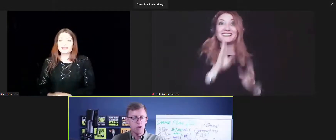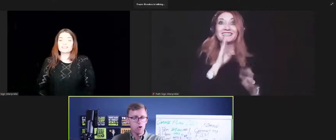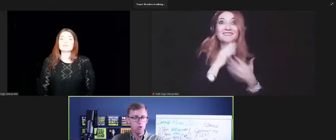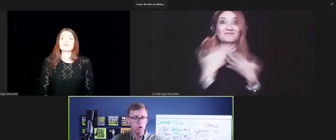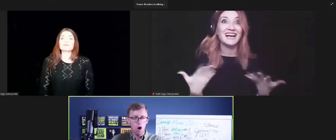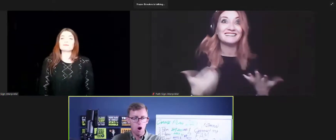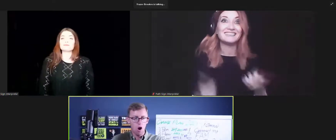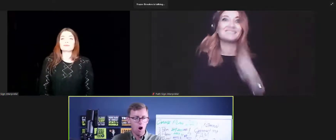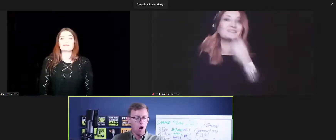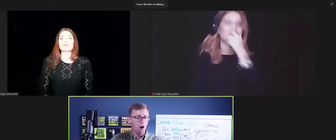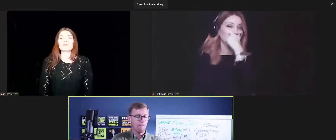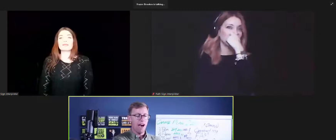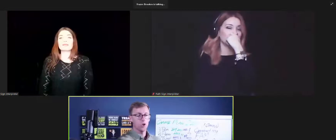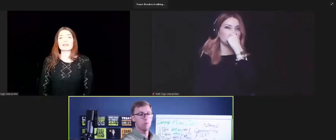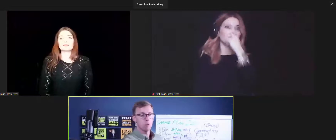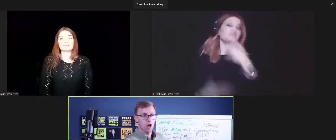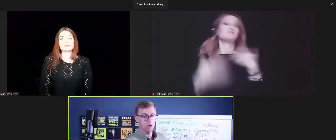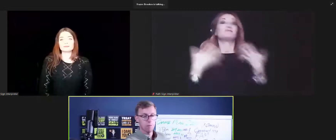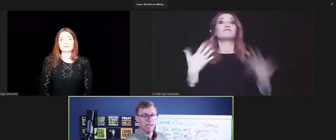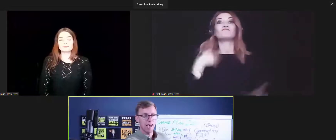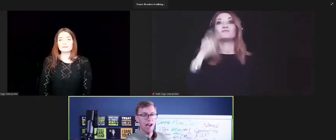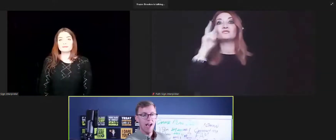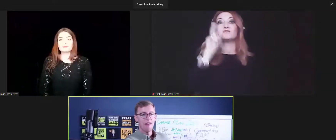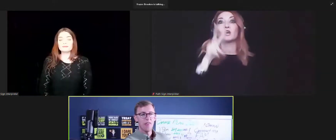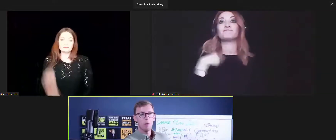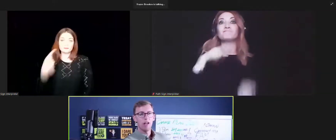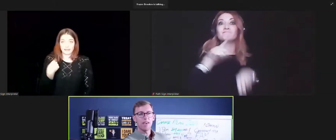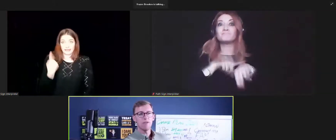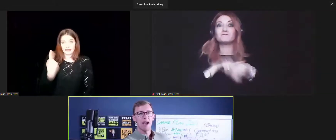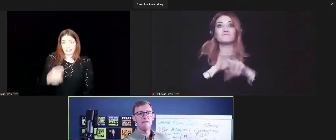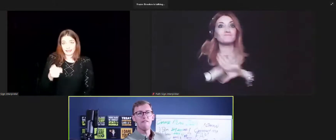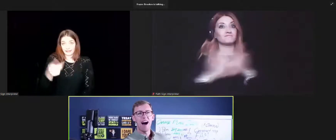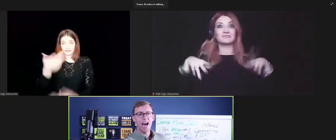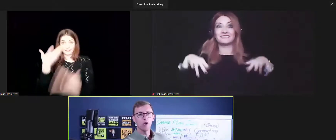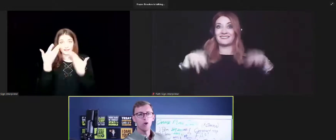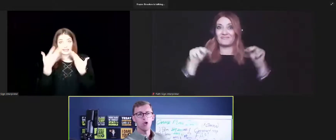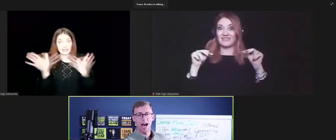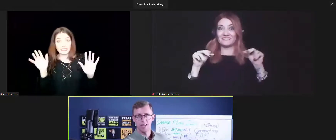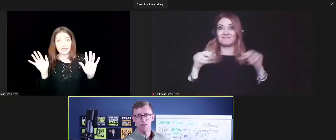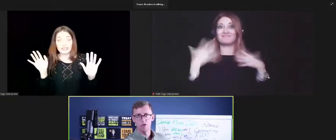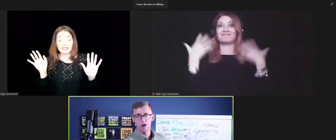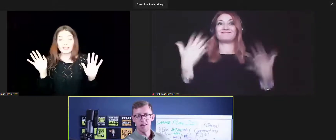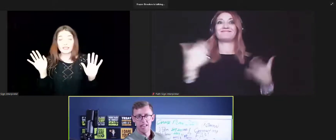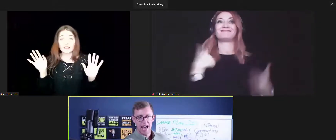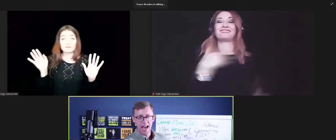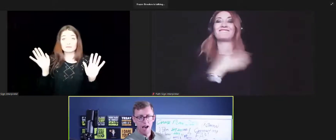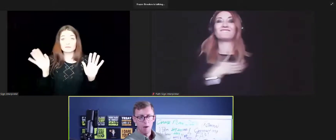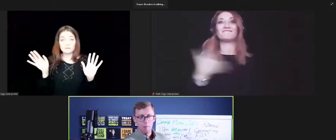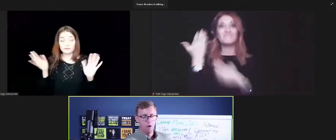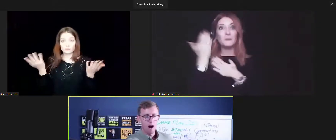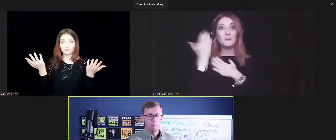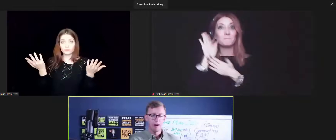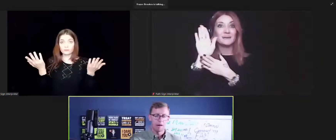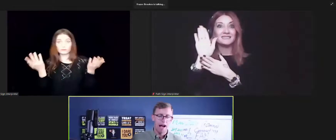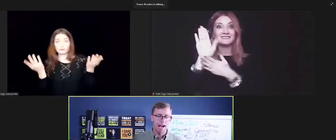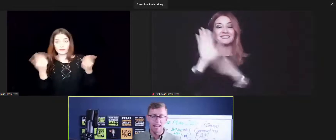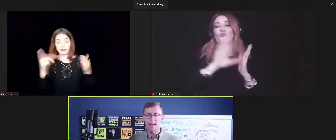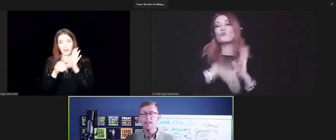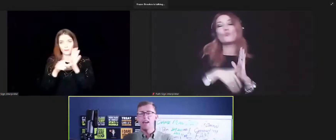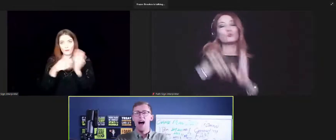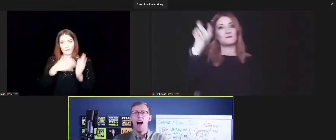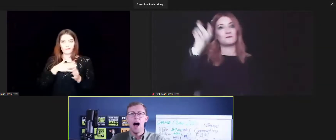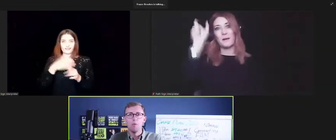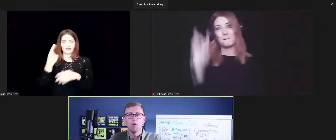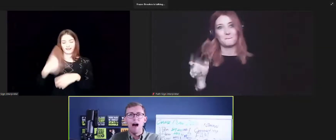going to introduce our final superstar speaker, and then I want to give you a final challenge and dare before I bring back